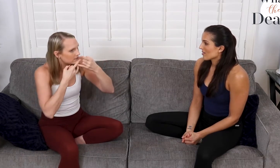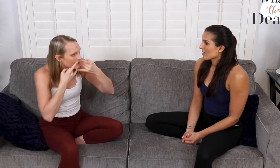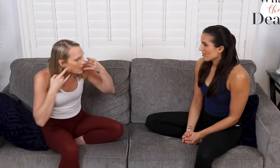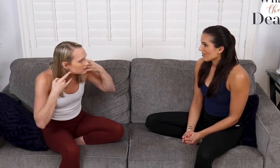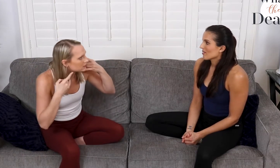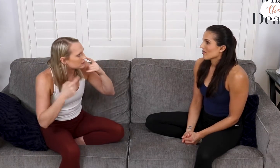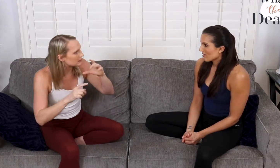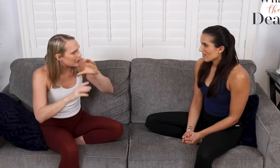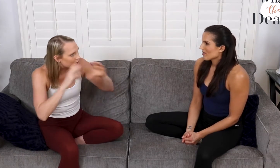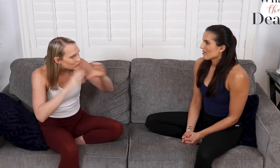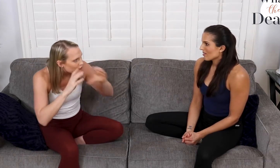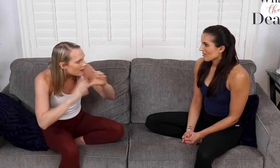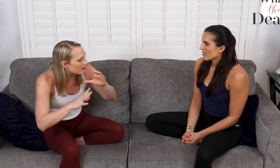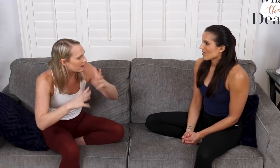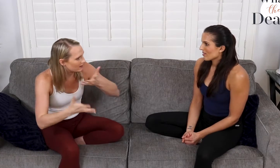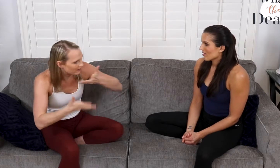Deaf moment this morning. that's right.